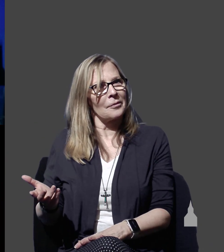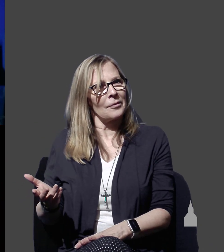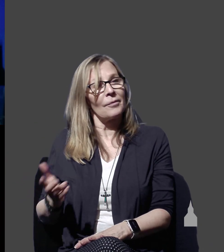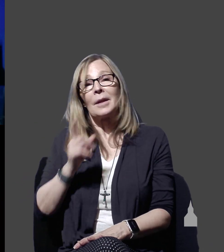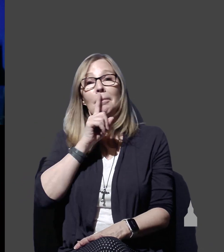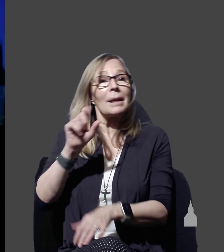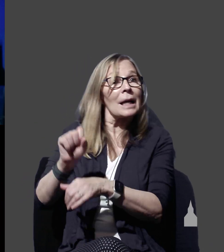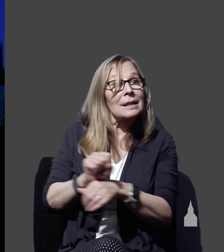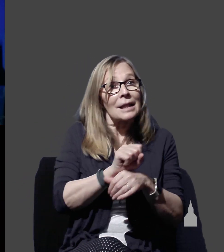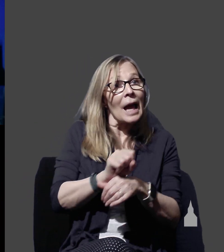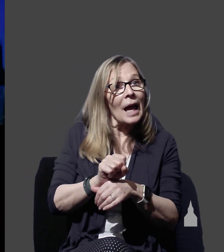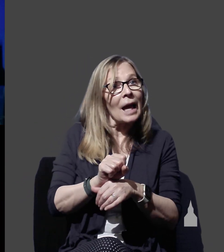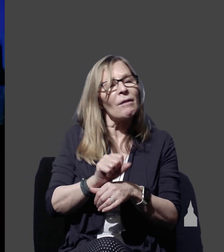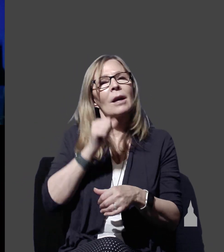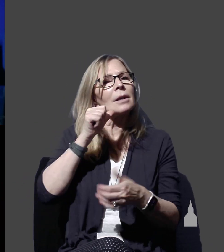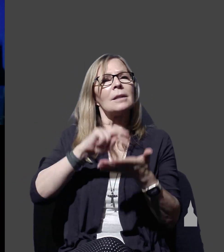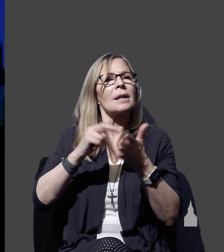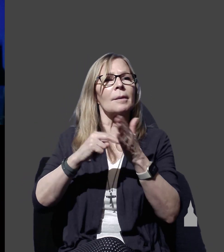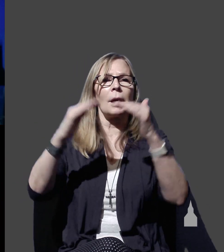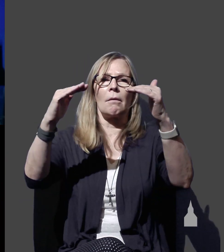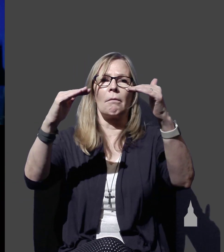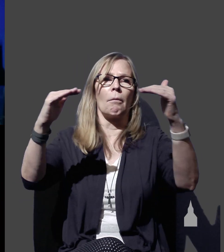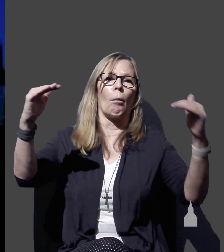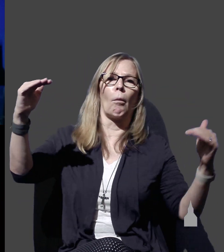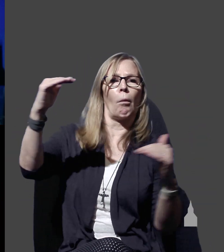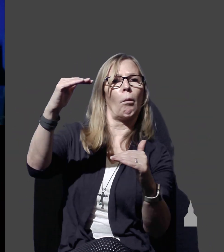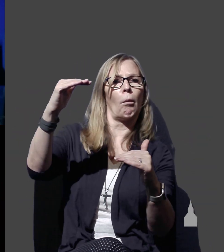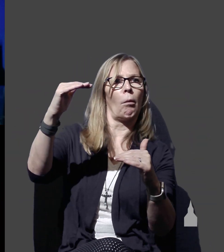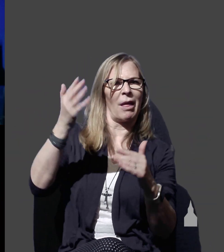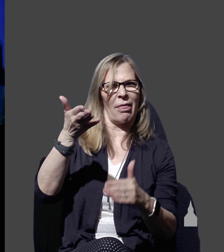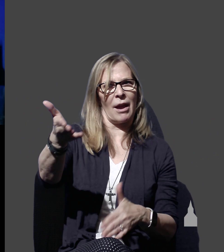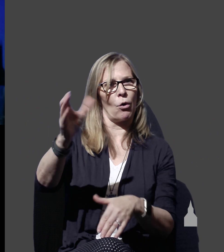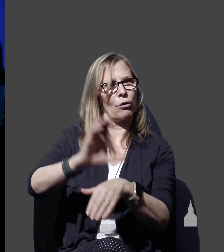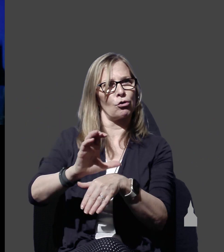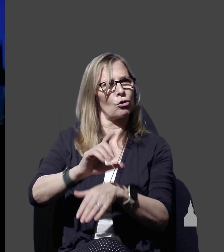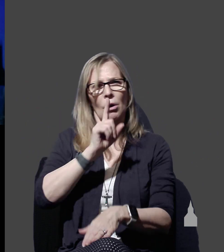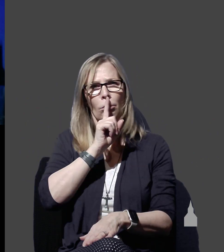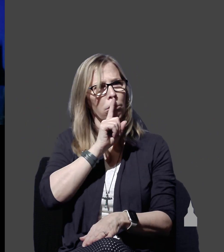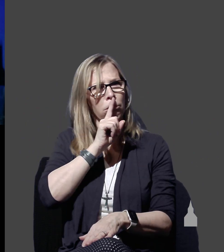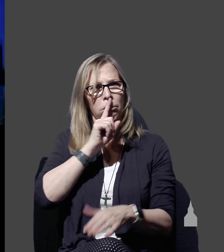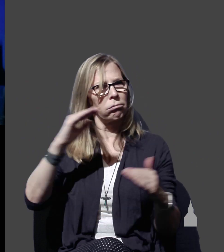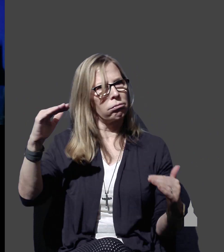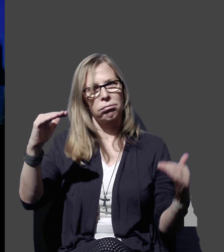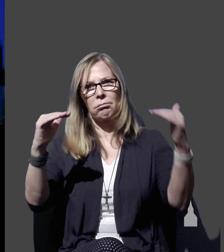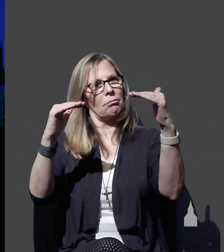Being a slave did not give you second-class status in the church.